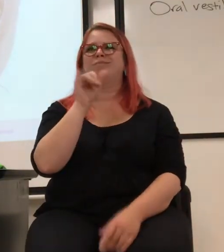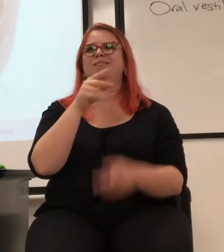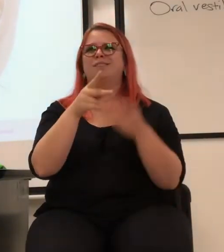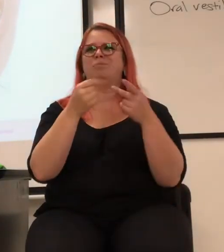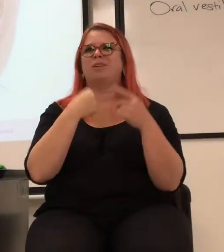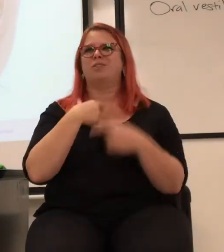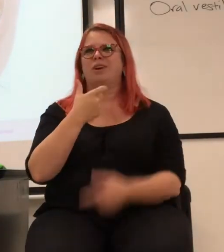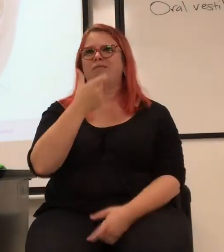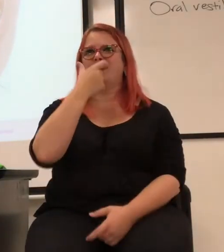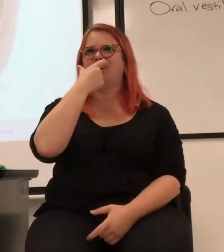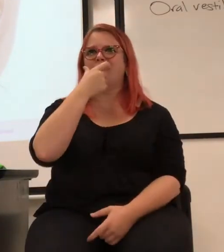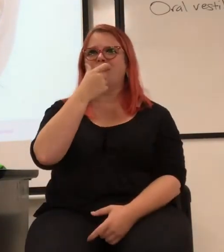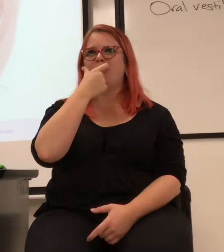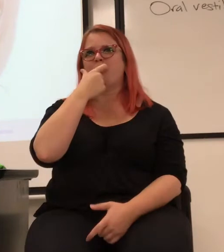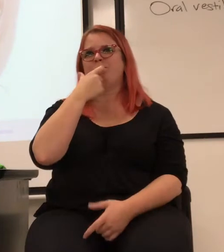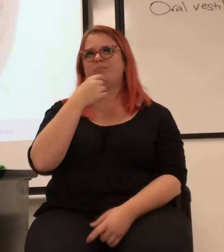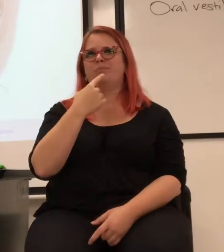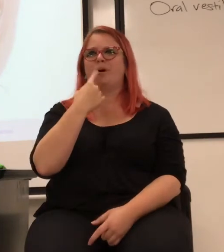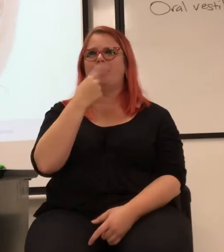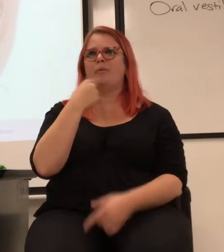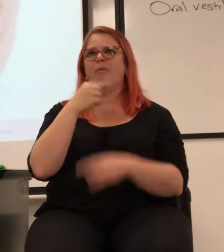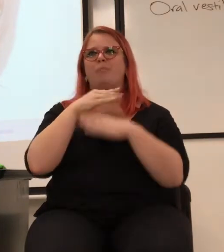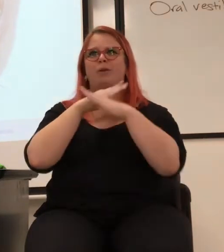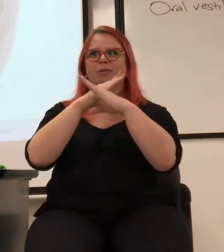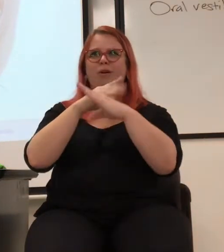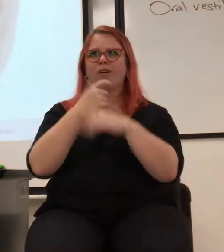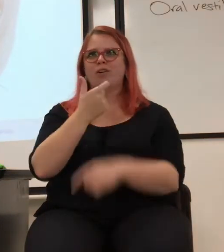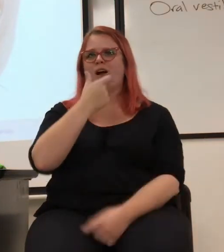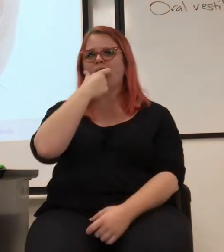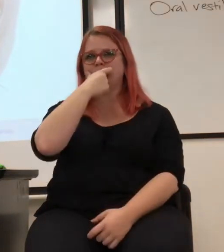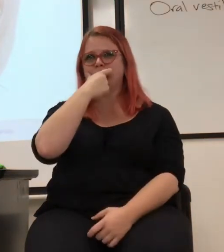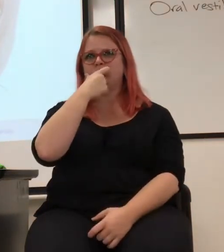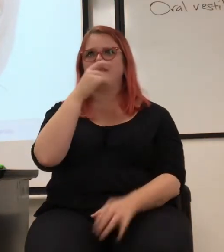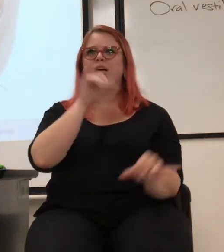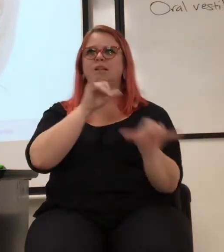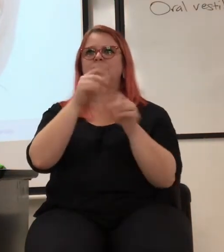like protect your teeth when you play sports.